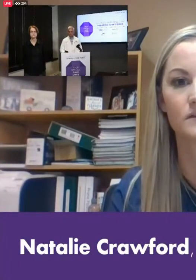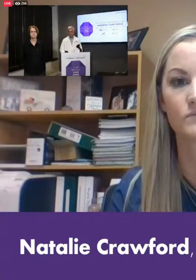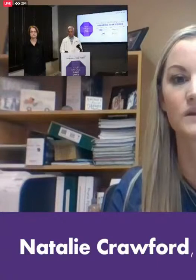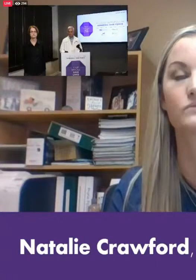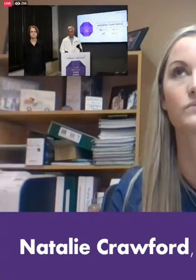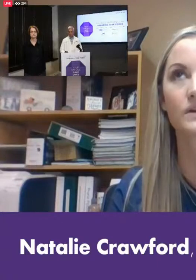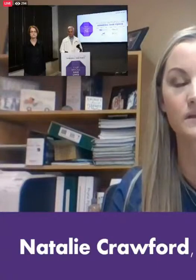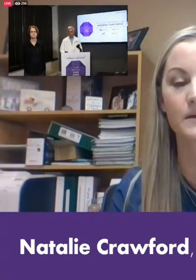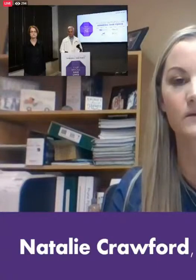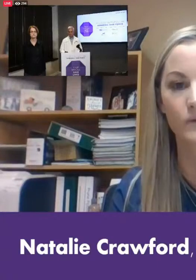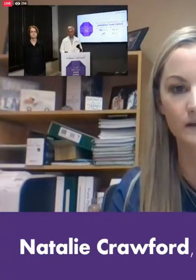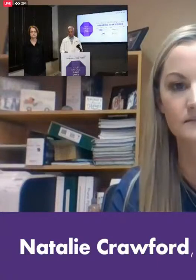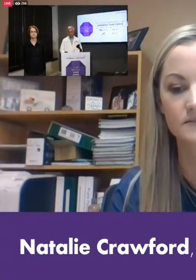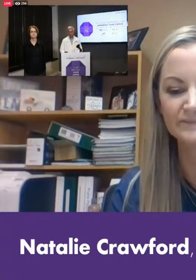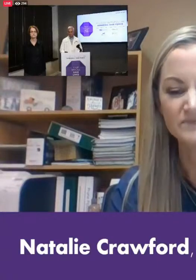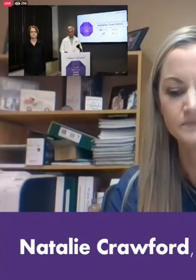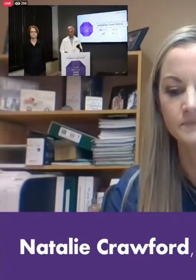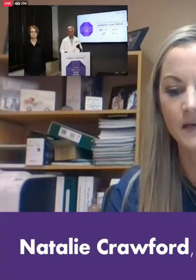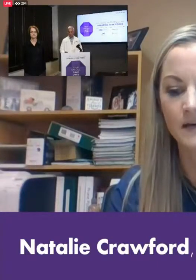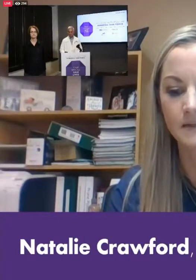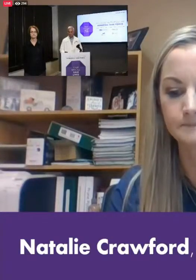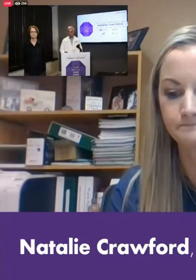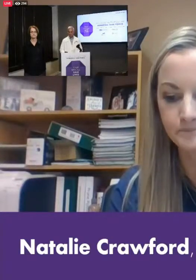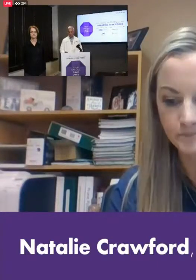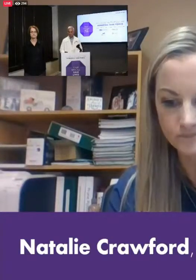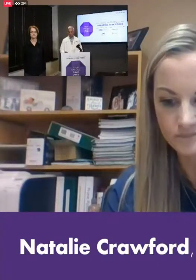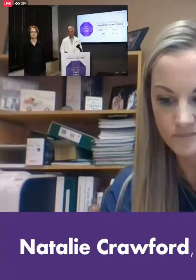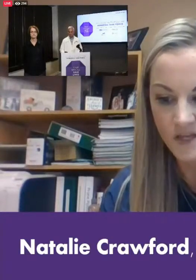coming in really bad ways.